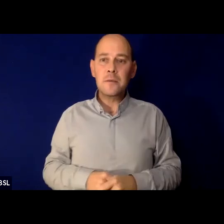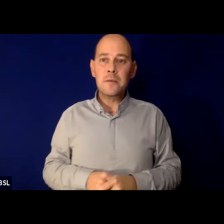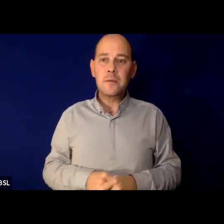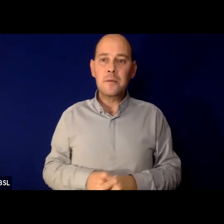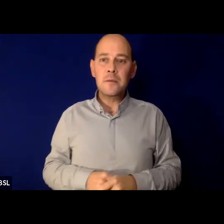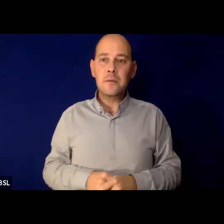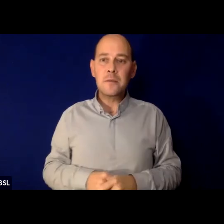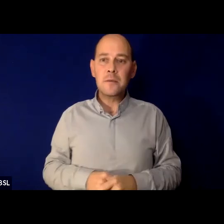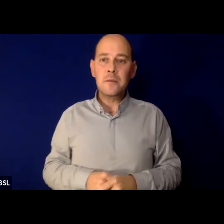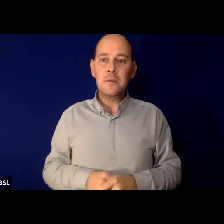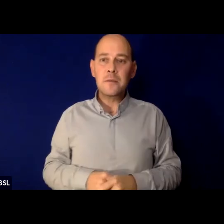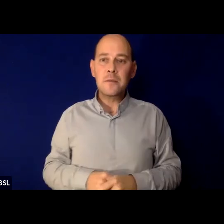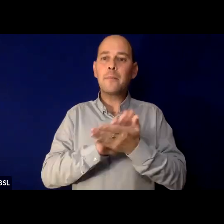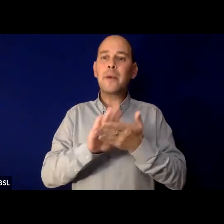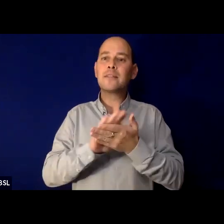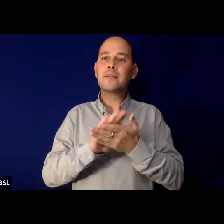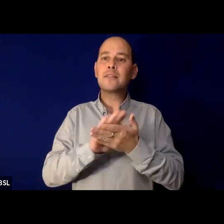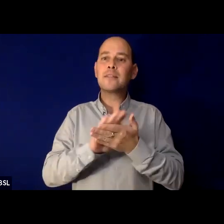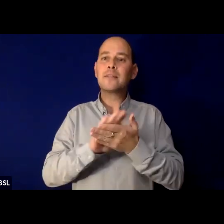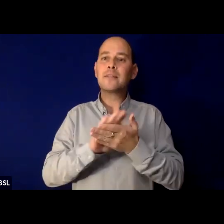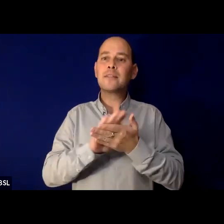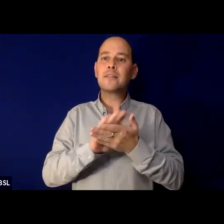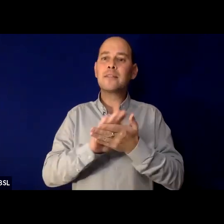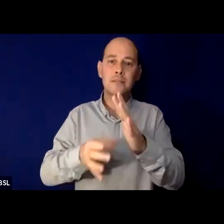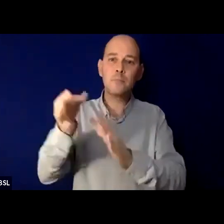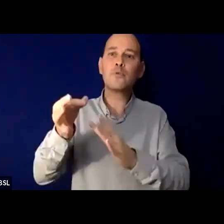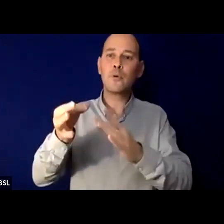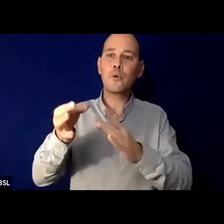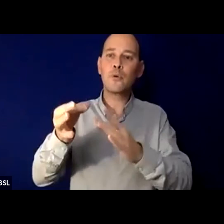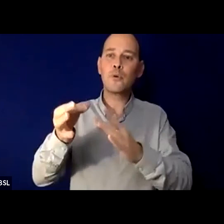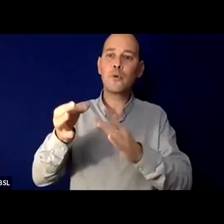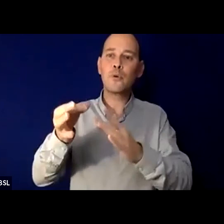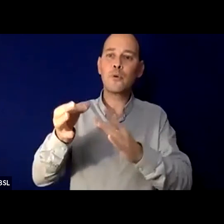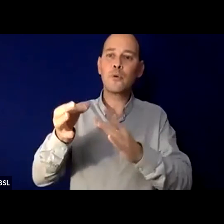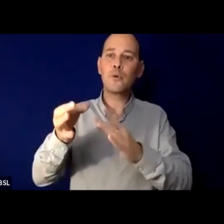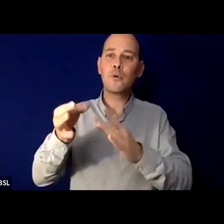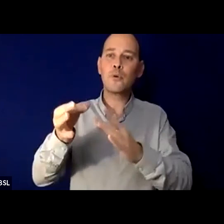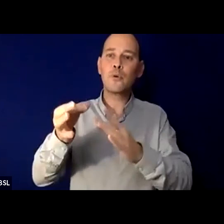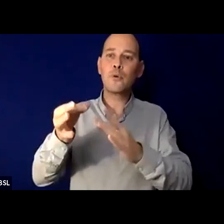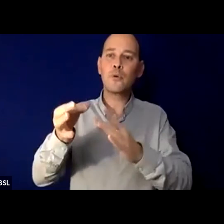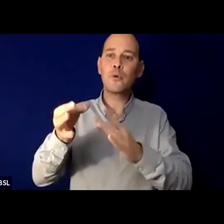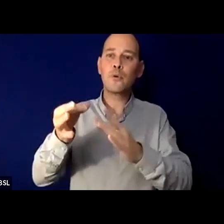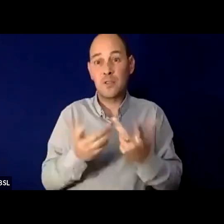process itself. So that's just another thing that I think was worth pointing out.